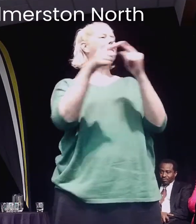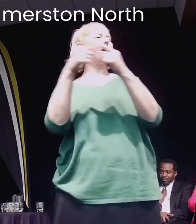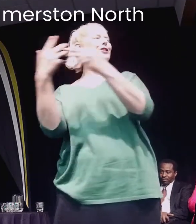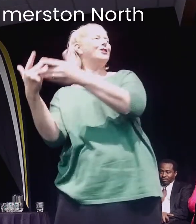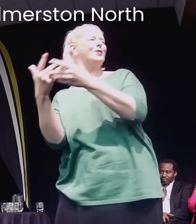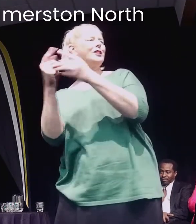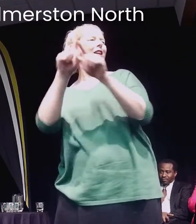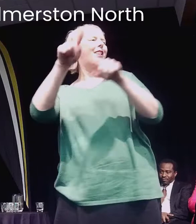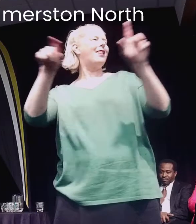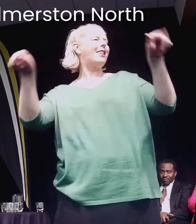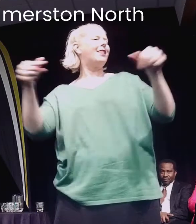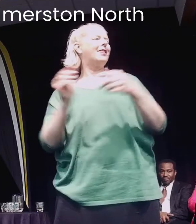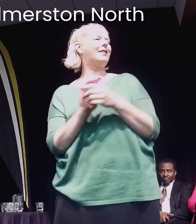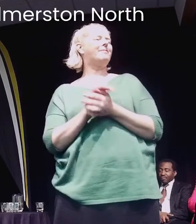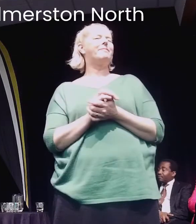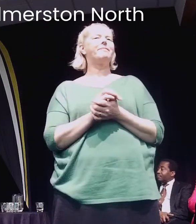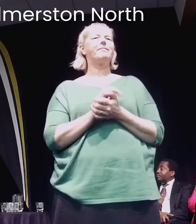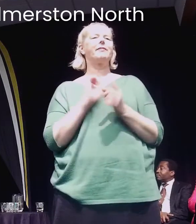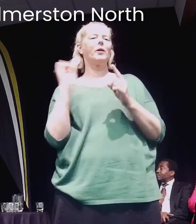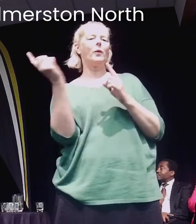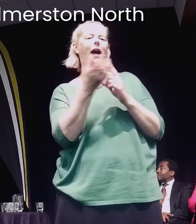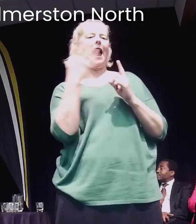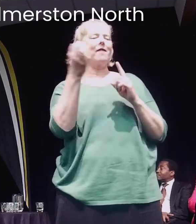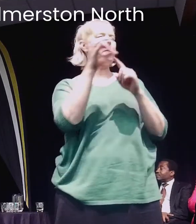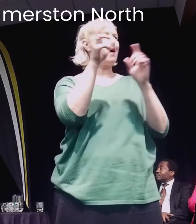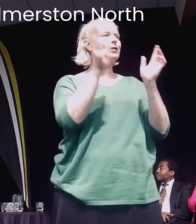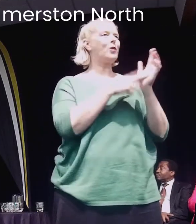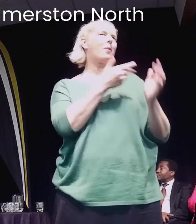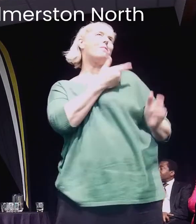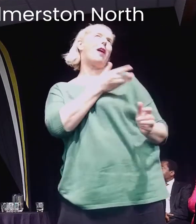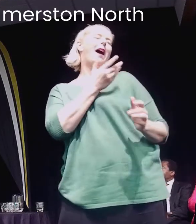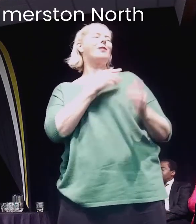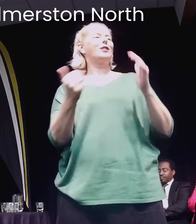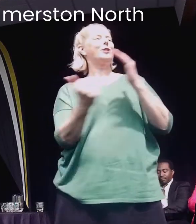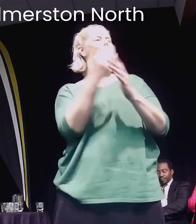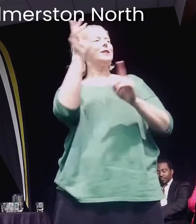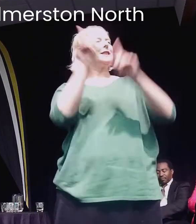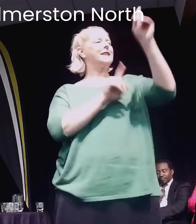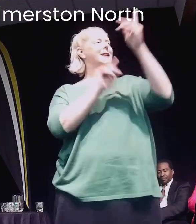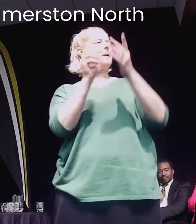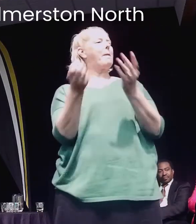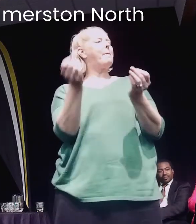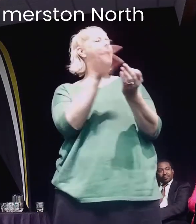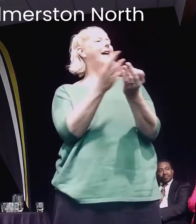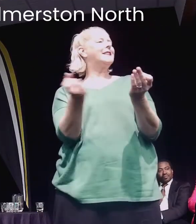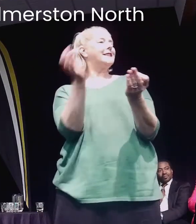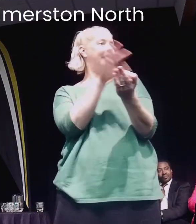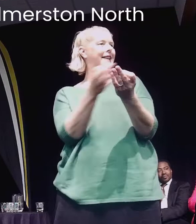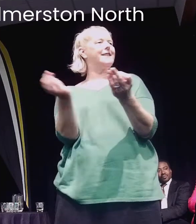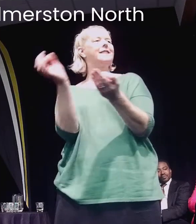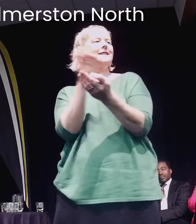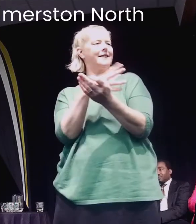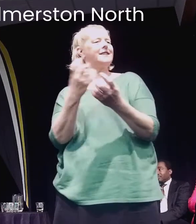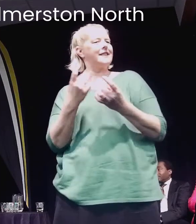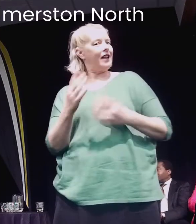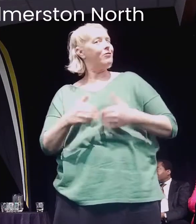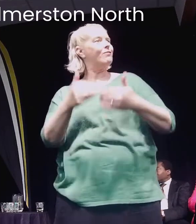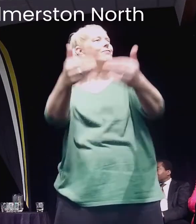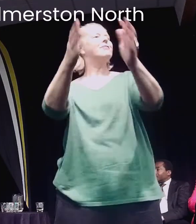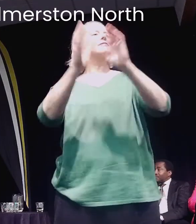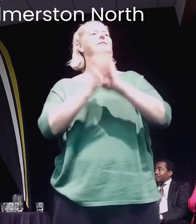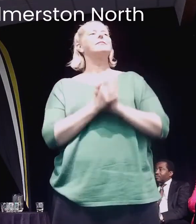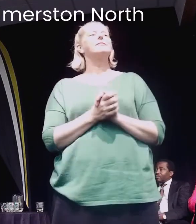from Cedar. Palmy Proud, our new city magazine, it's really starting to have some traction, along with all the